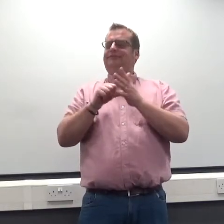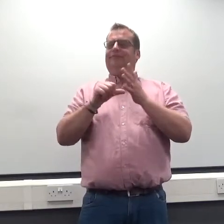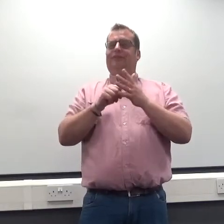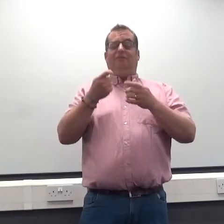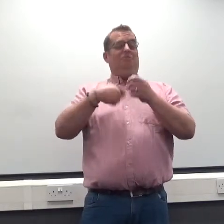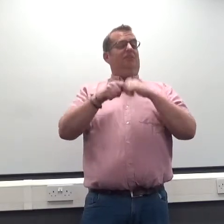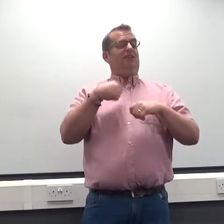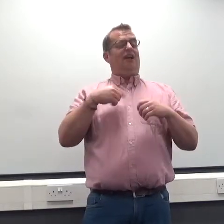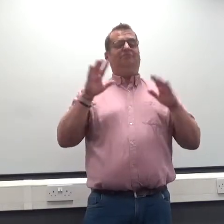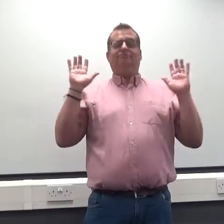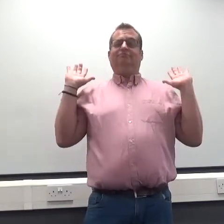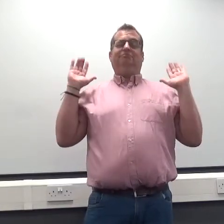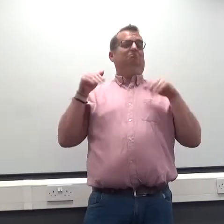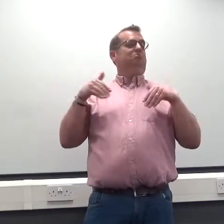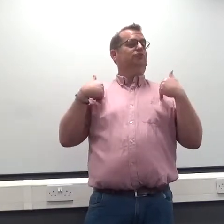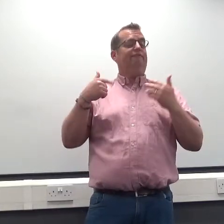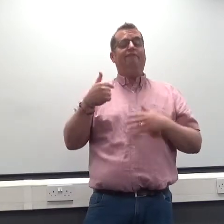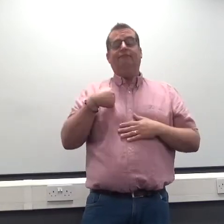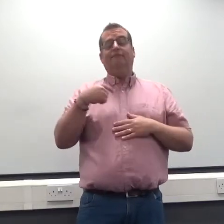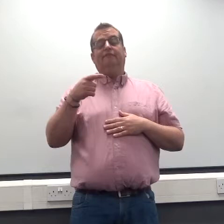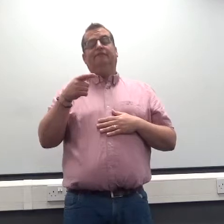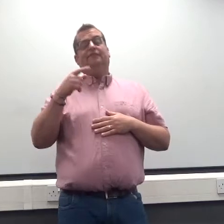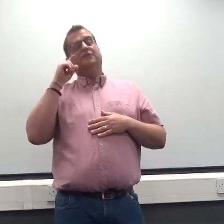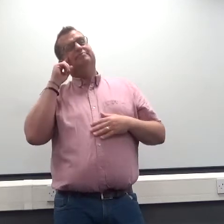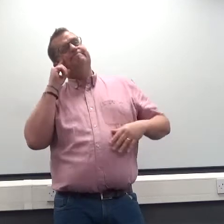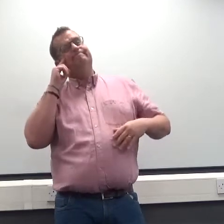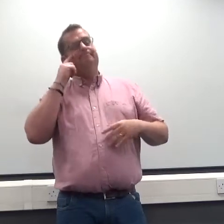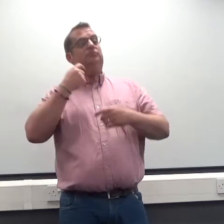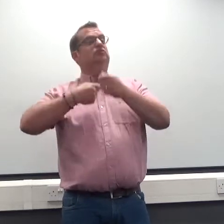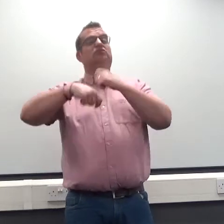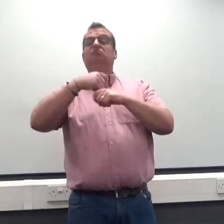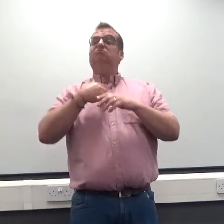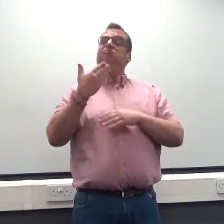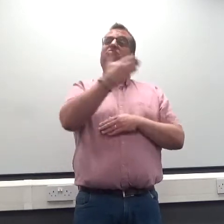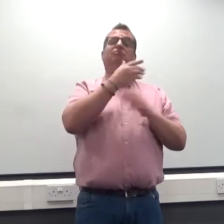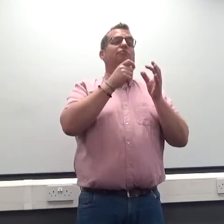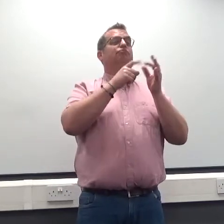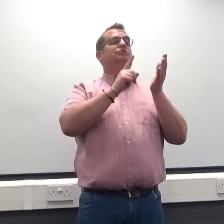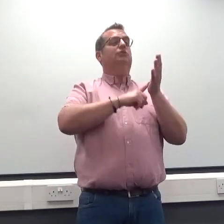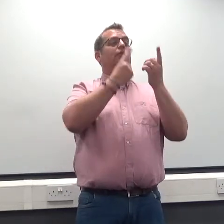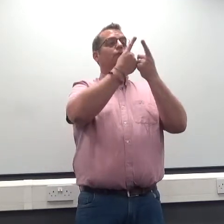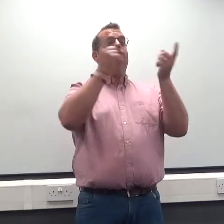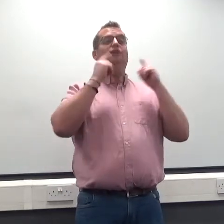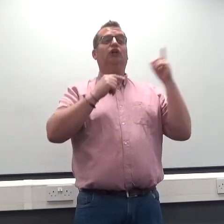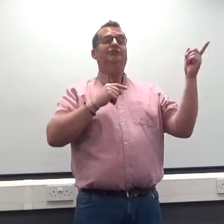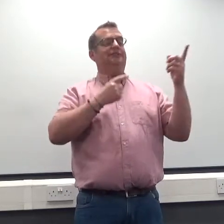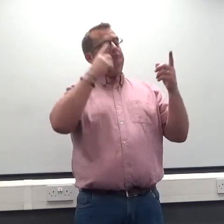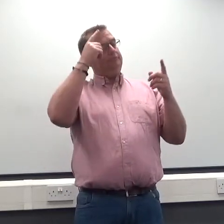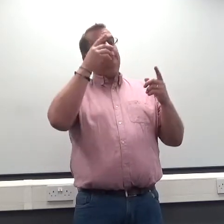going to be involved in a very different setting. So I changed perhaps my perspective,